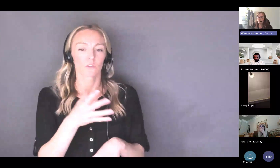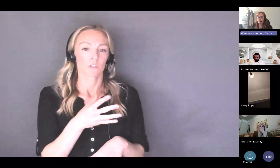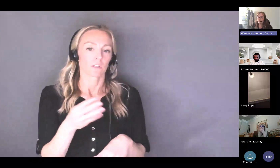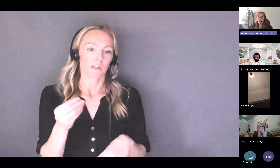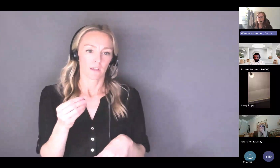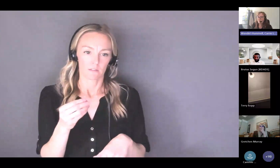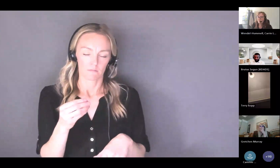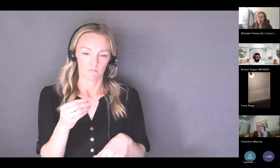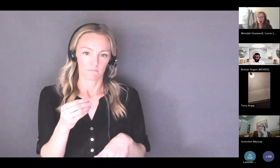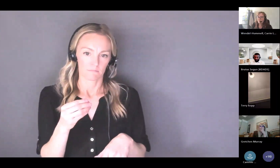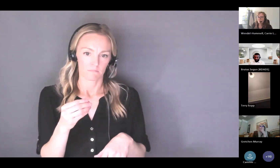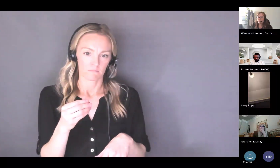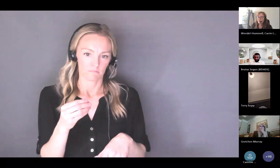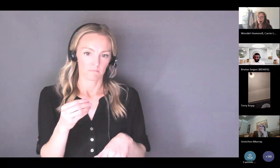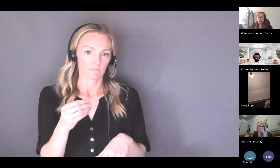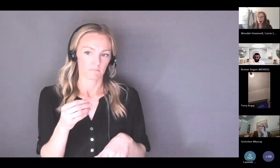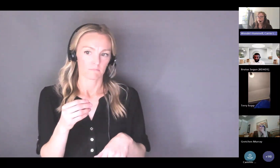they